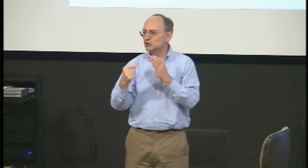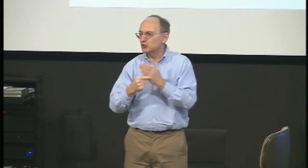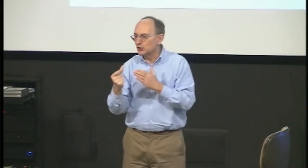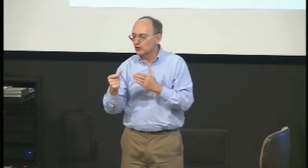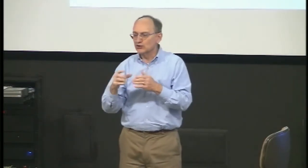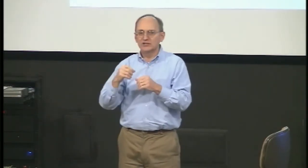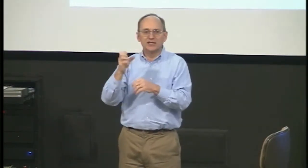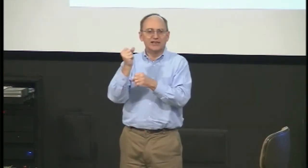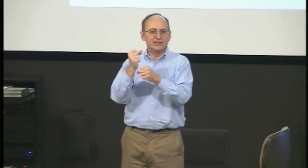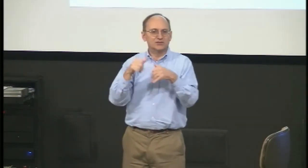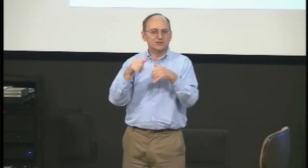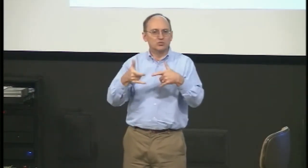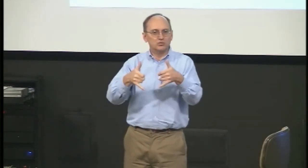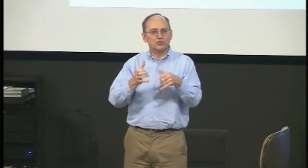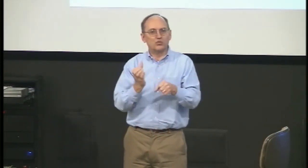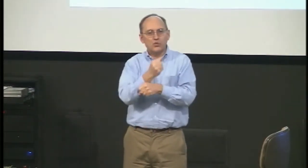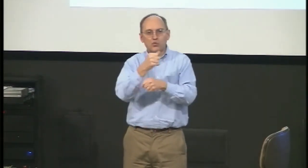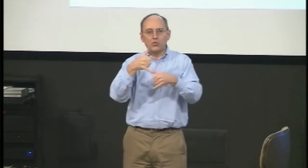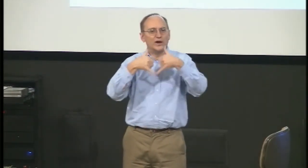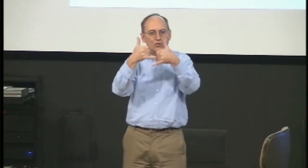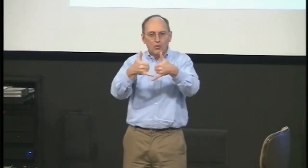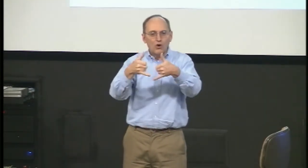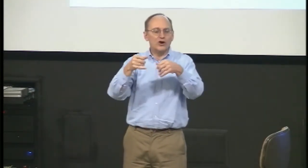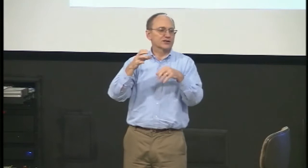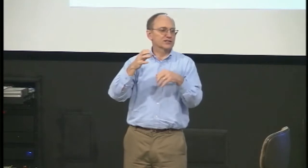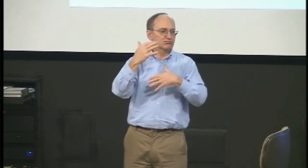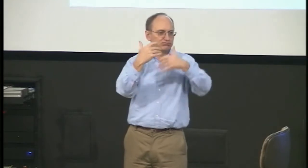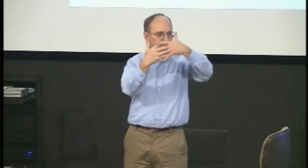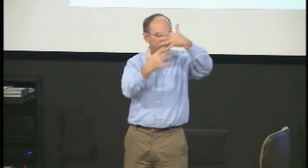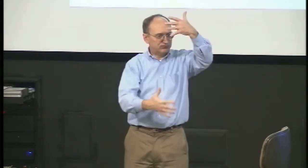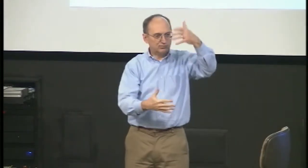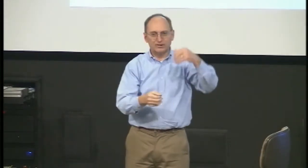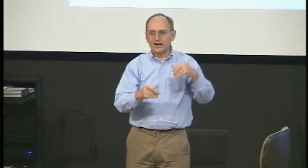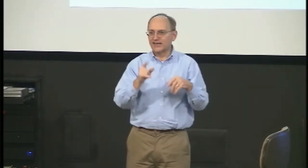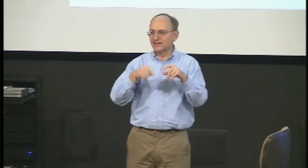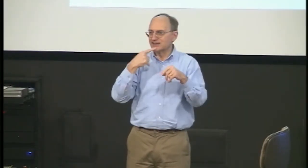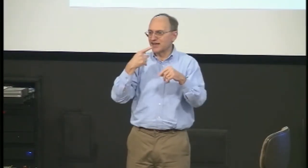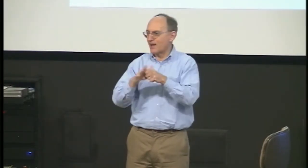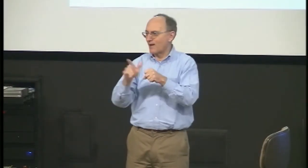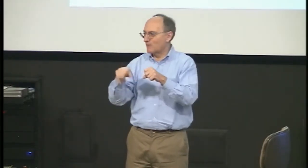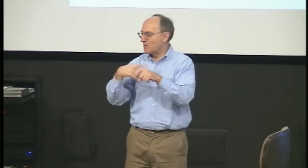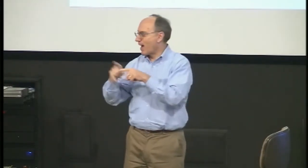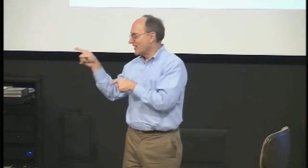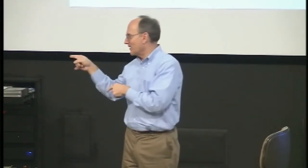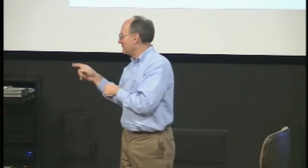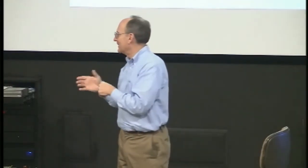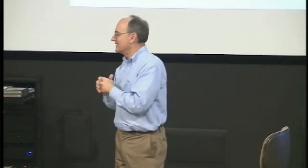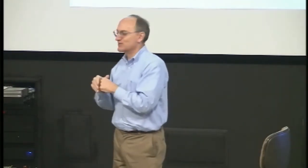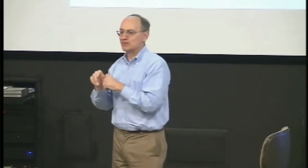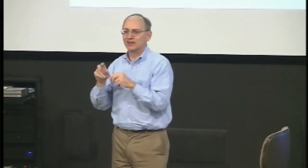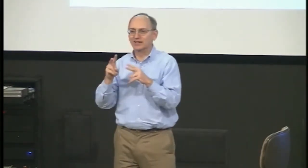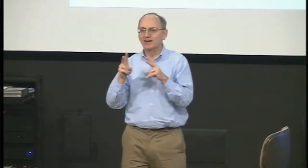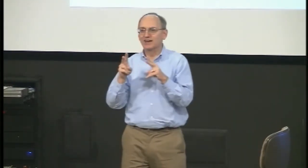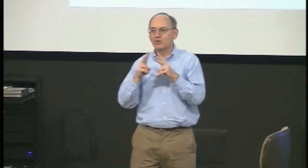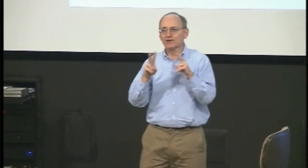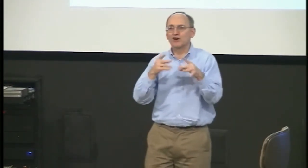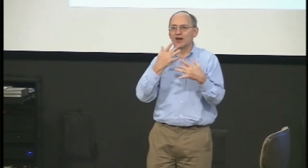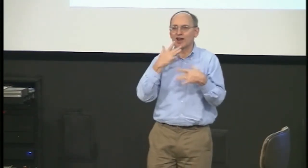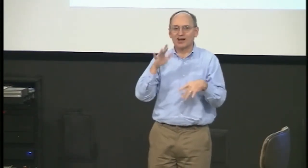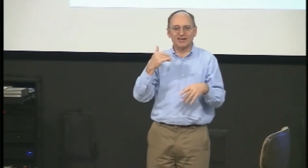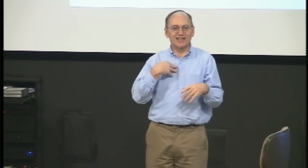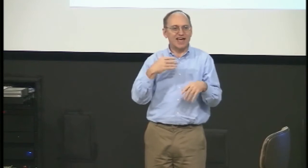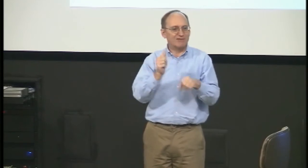And he has published in a number of very well-recognized, prestigious journals. He has won a number of awards. In